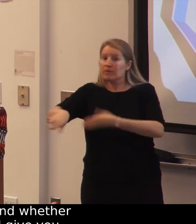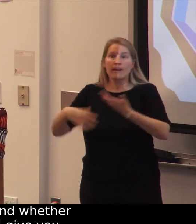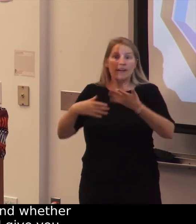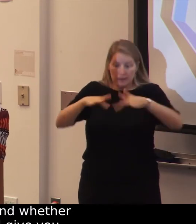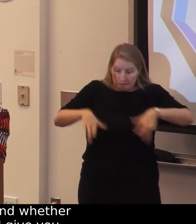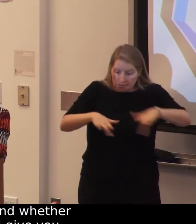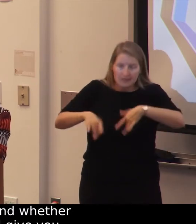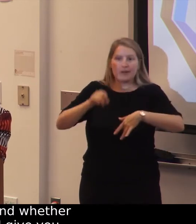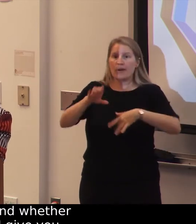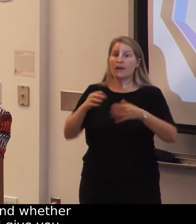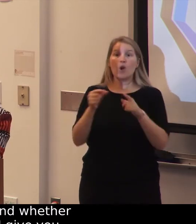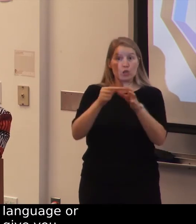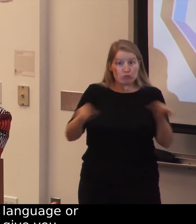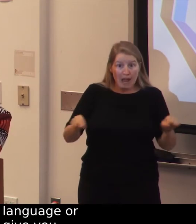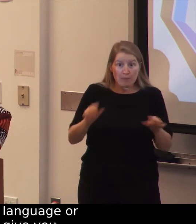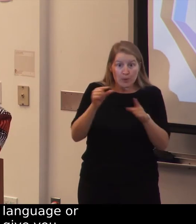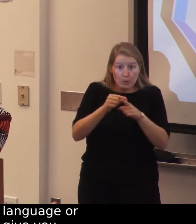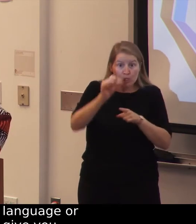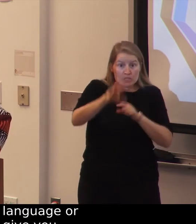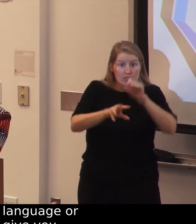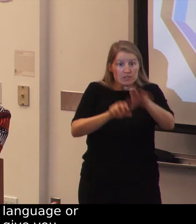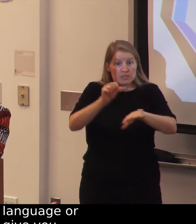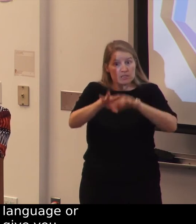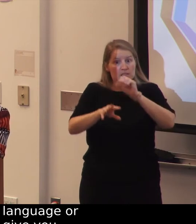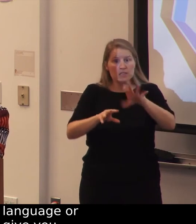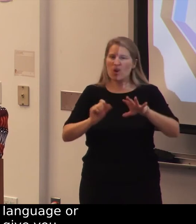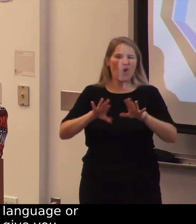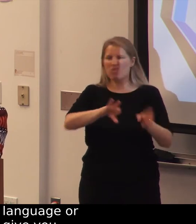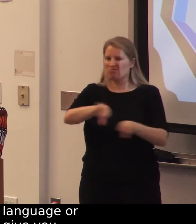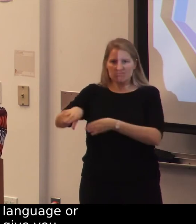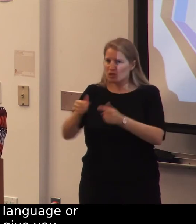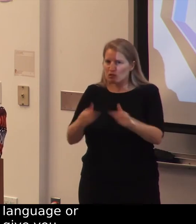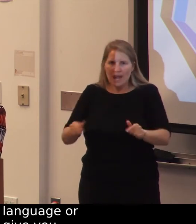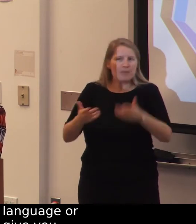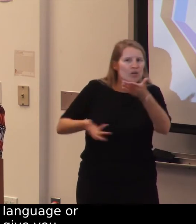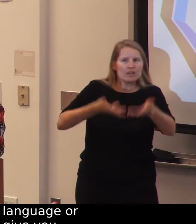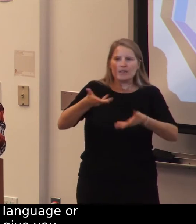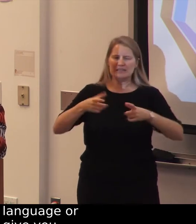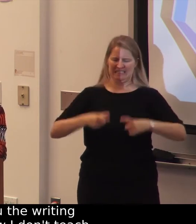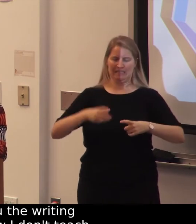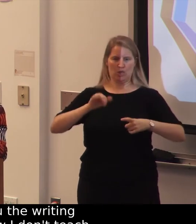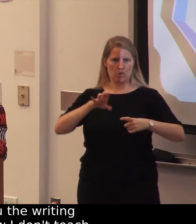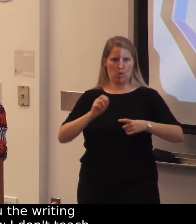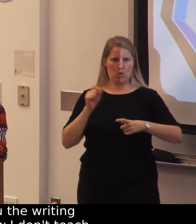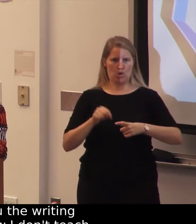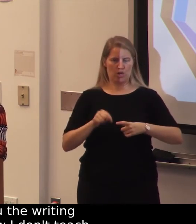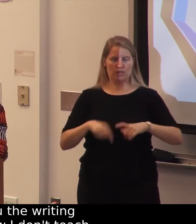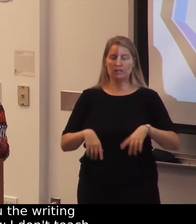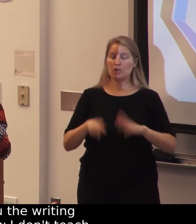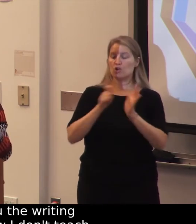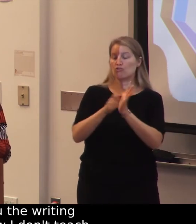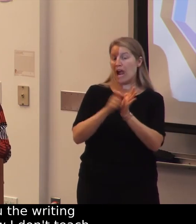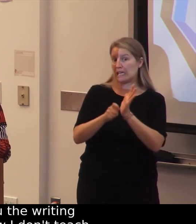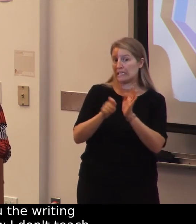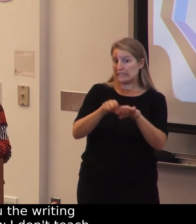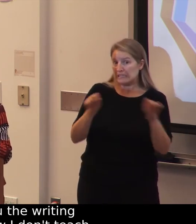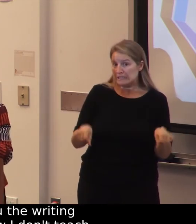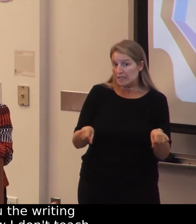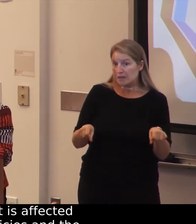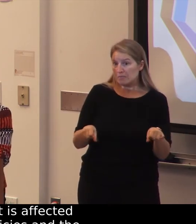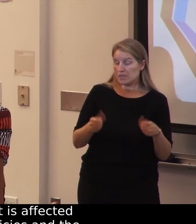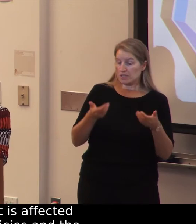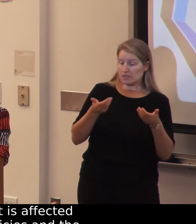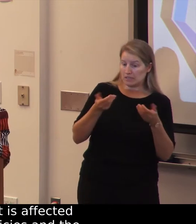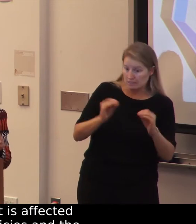actually give you grammatical terminology to talk about the language or I don't give you grammatical terminology, how I teach you the writing system, how I don't teach you the